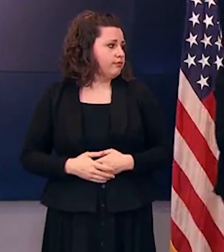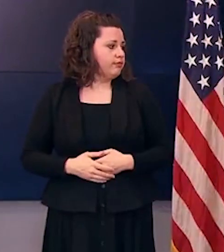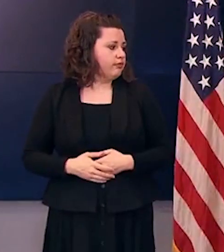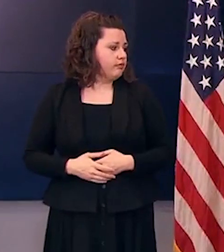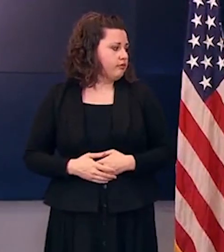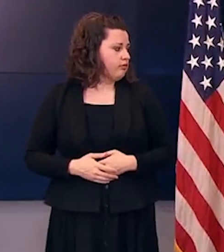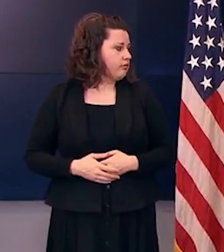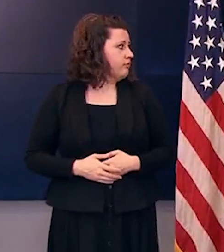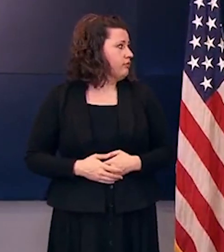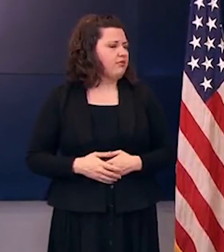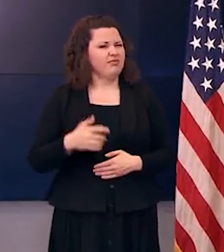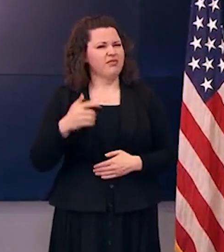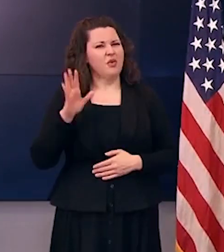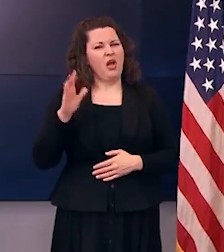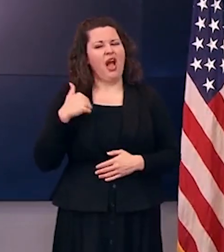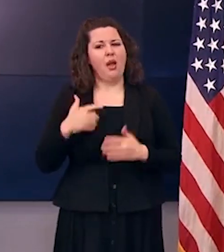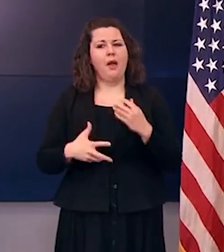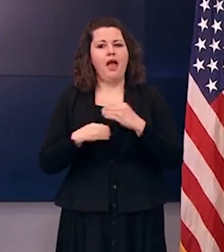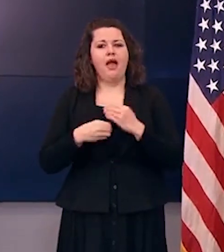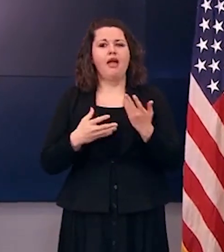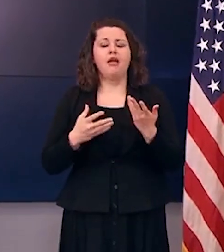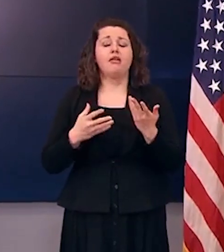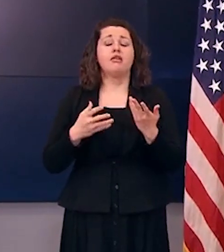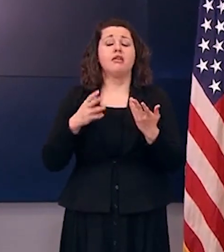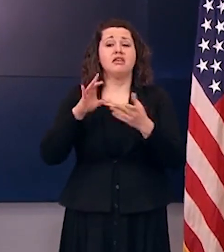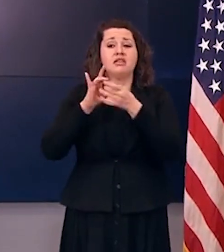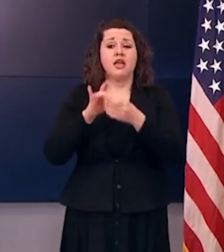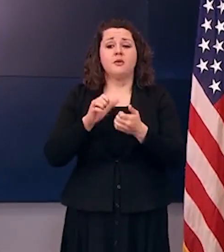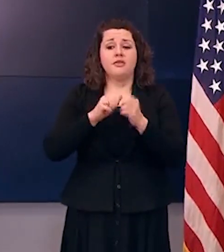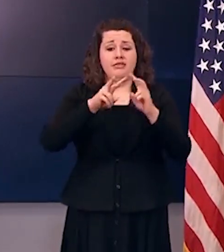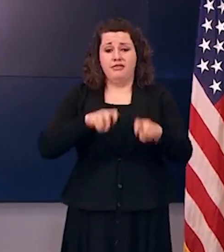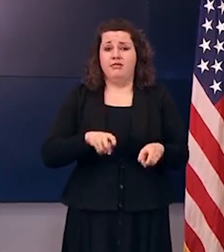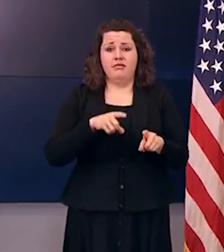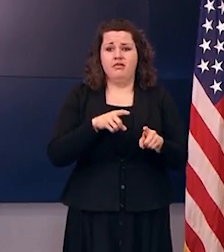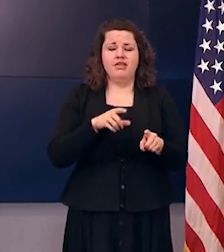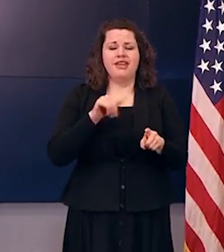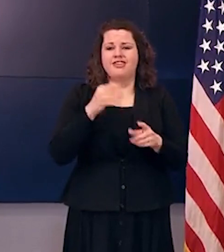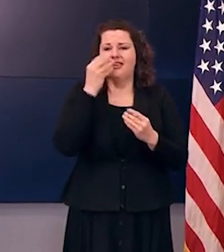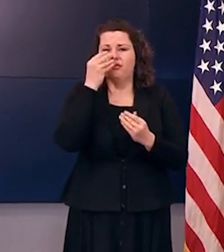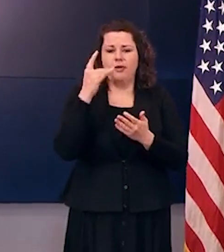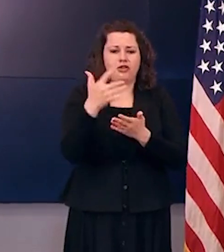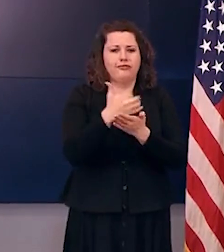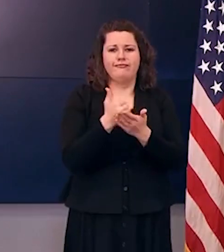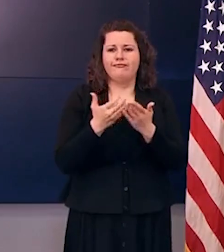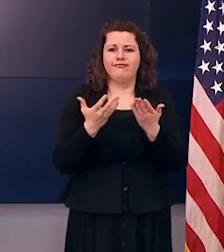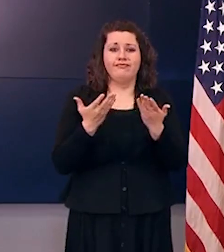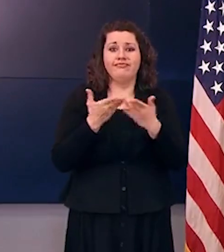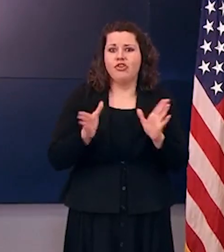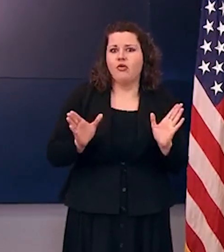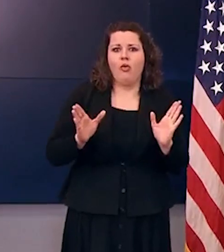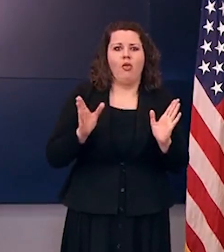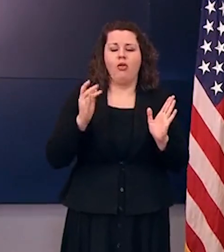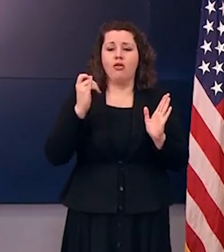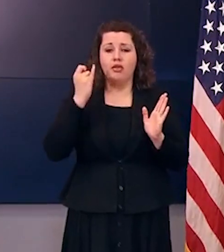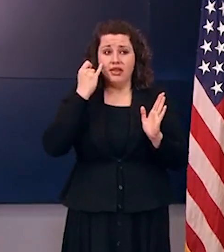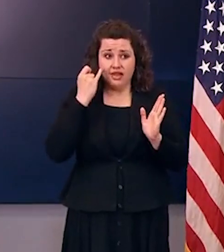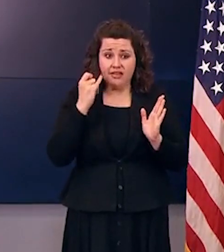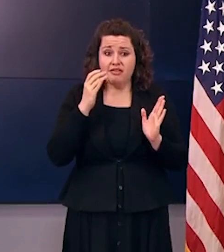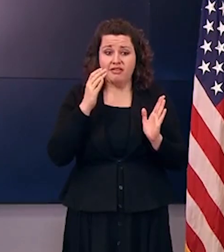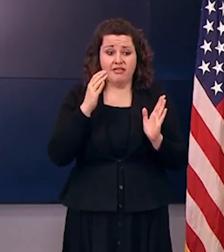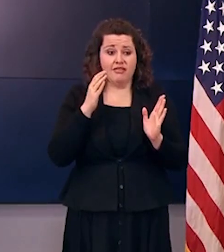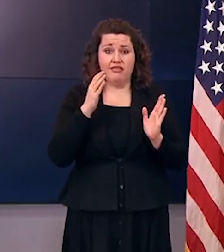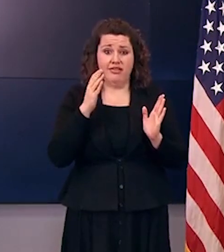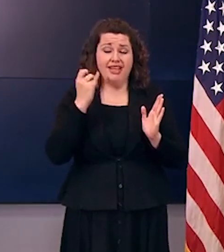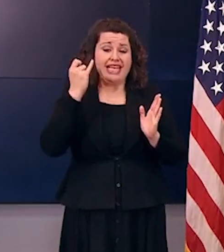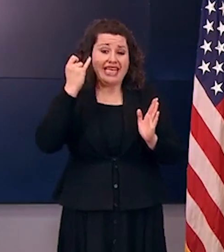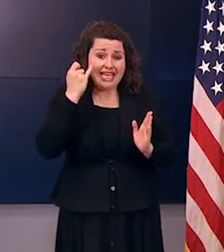I think I would just add that in terms of the assessment, it would just be collecting information in case that ever would become a treatment. I